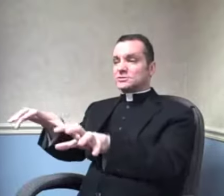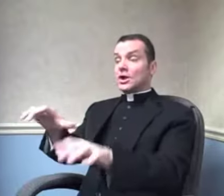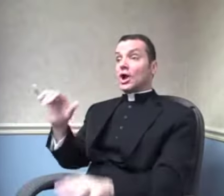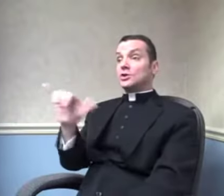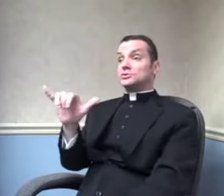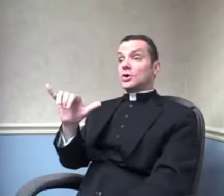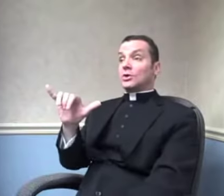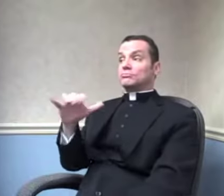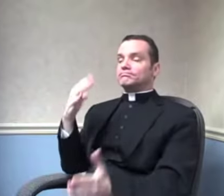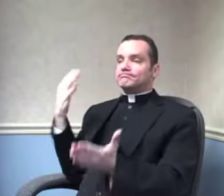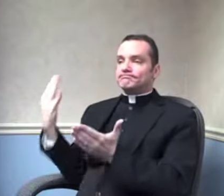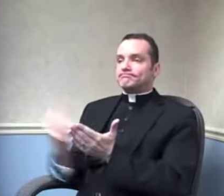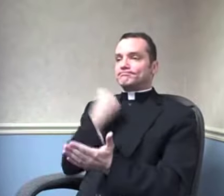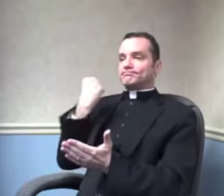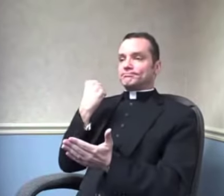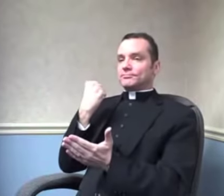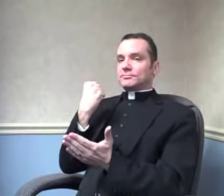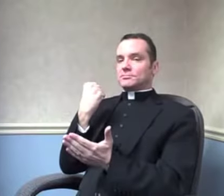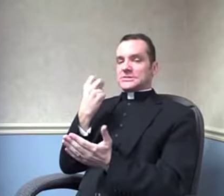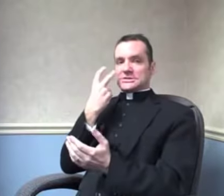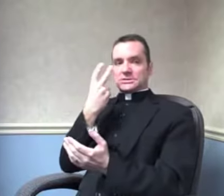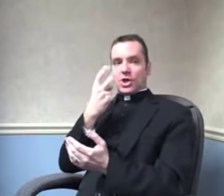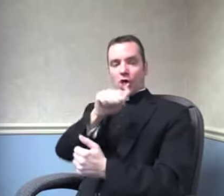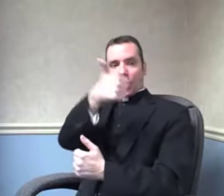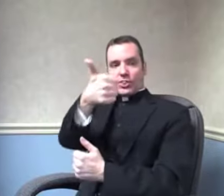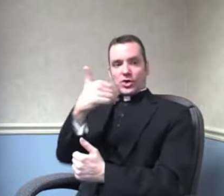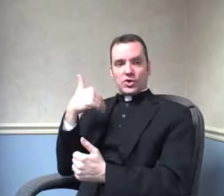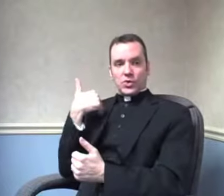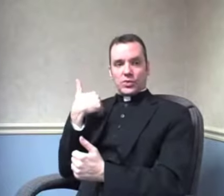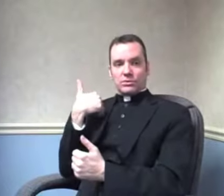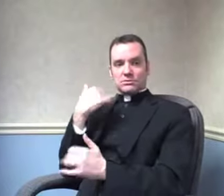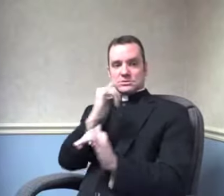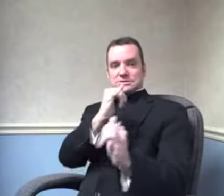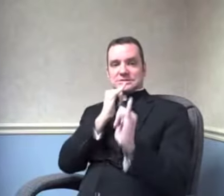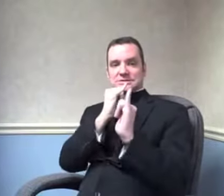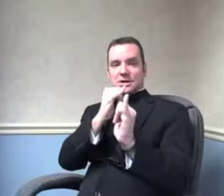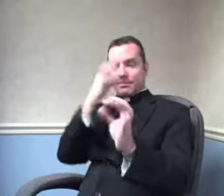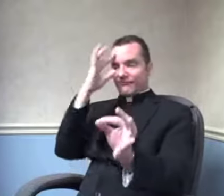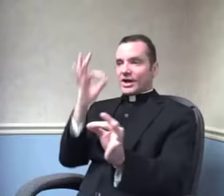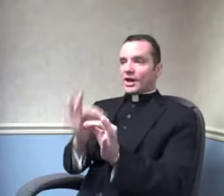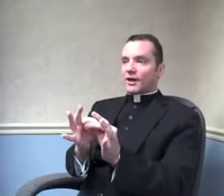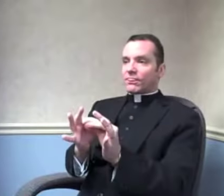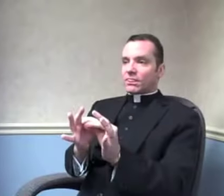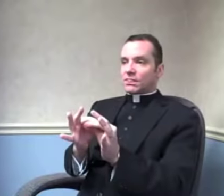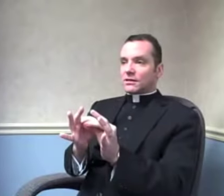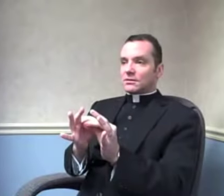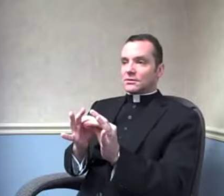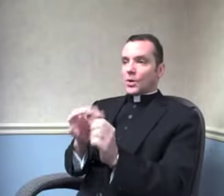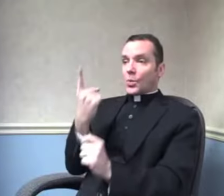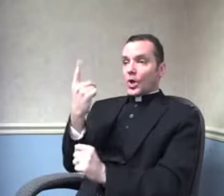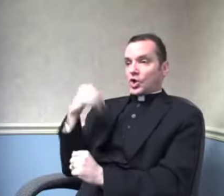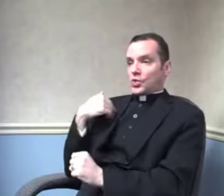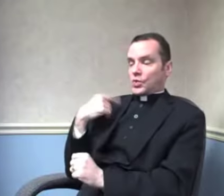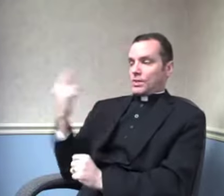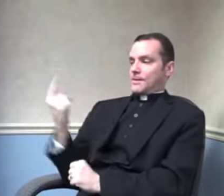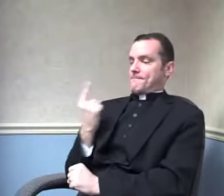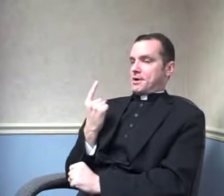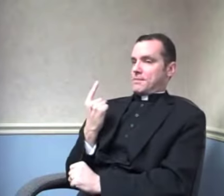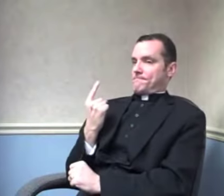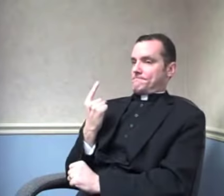as well as other types of activities. But it gives them an opportunity to see youth from all over the world who share their